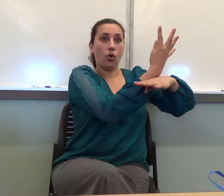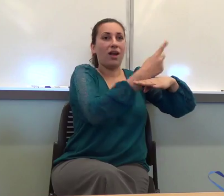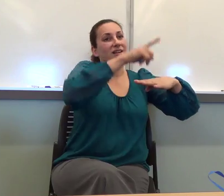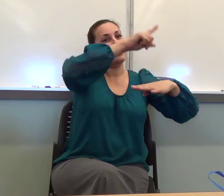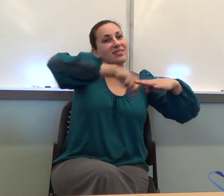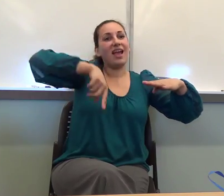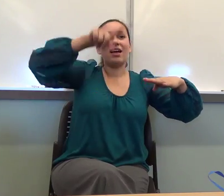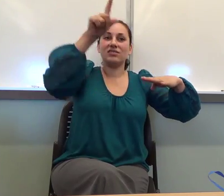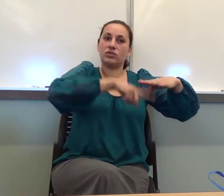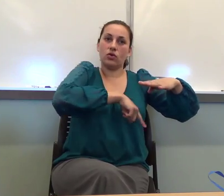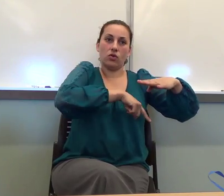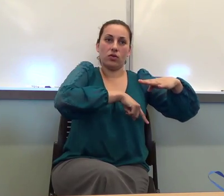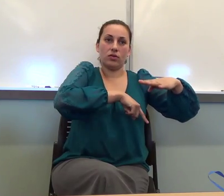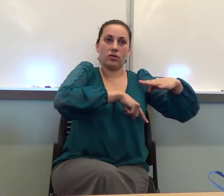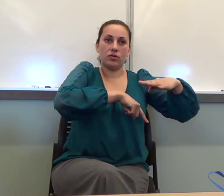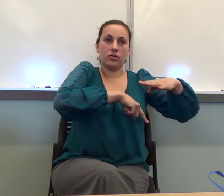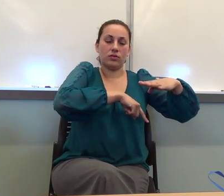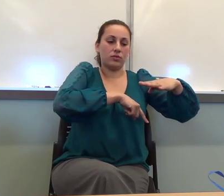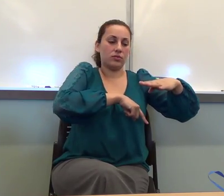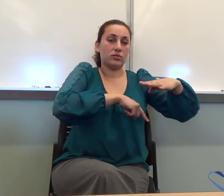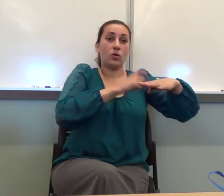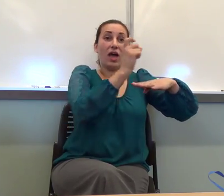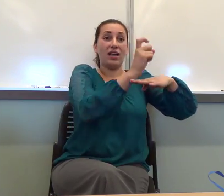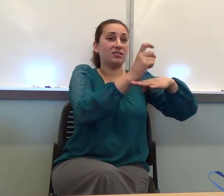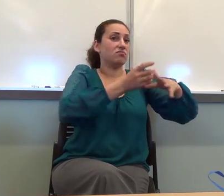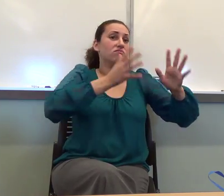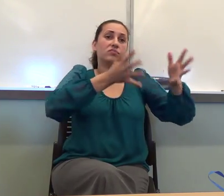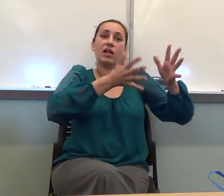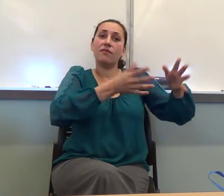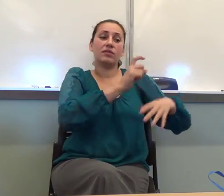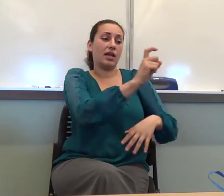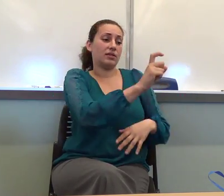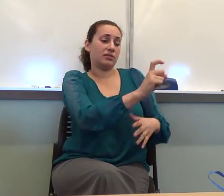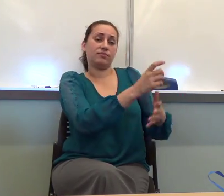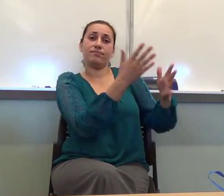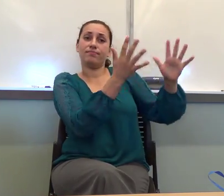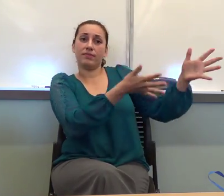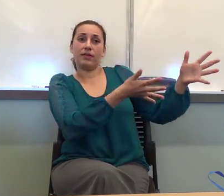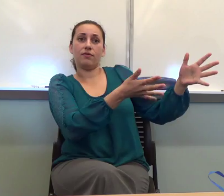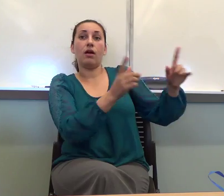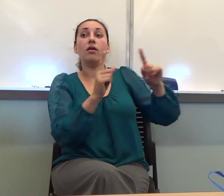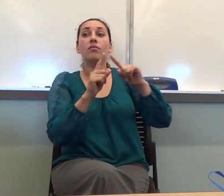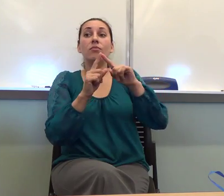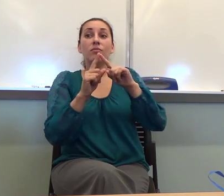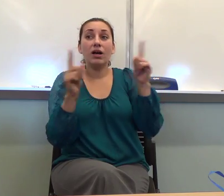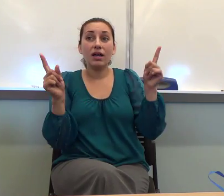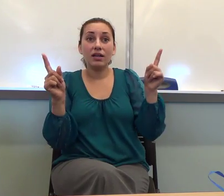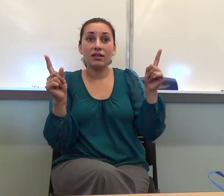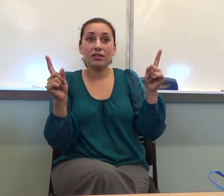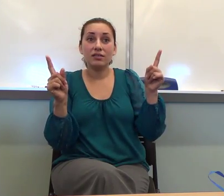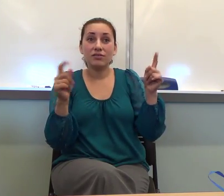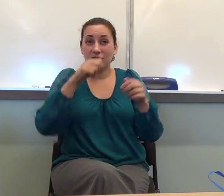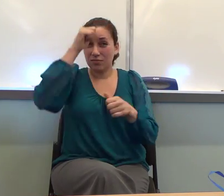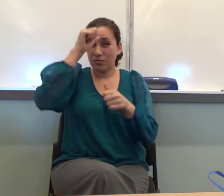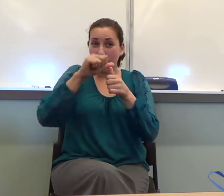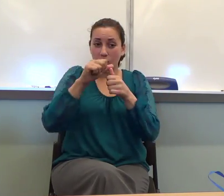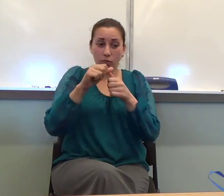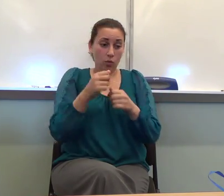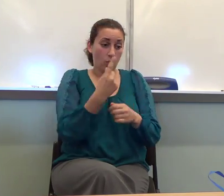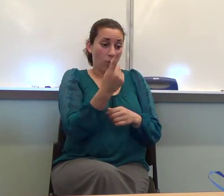their factors, so you can cancel the 4s. Okay, there's my x, good. However, I got to remember I'm working with something that's in